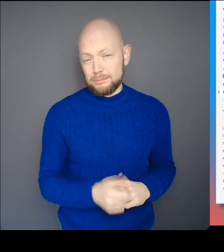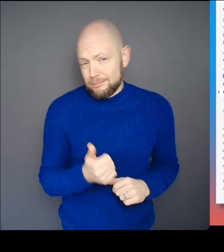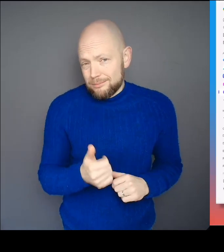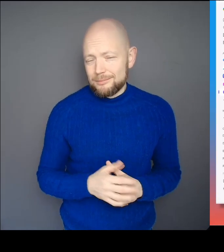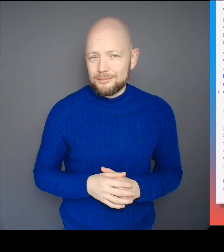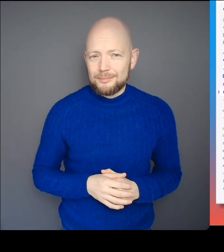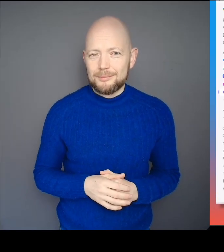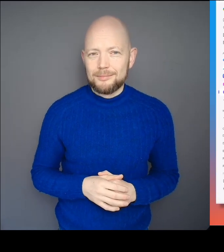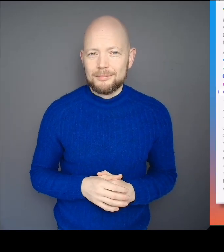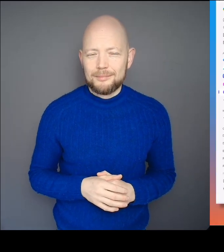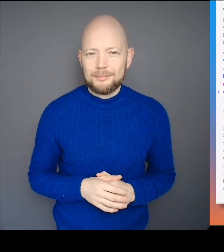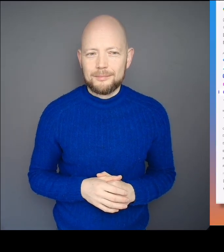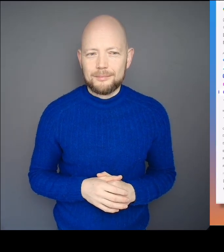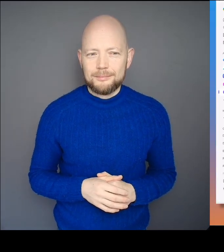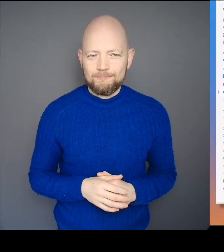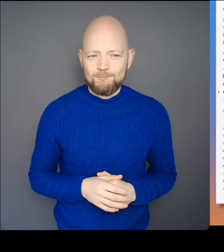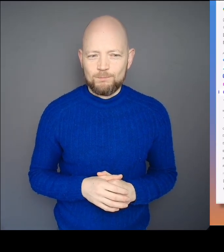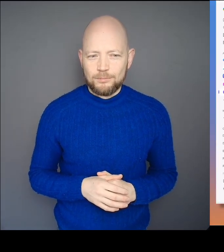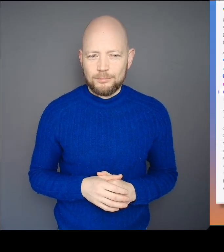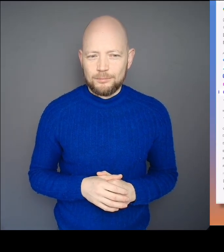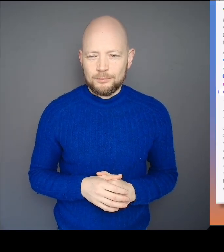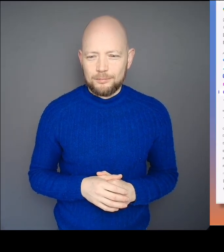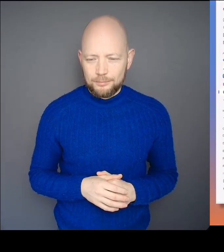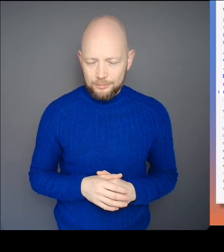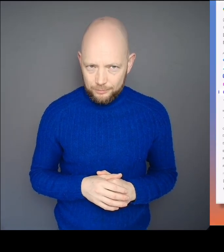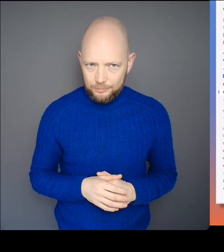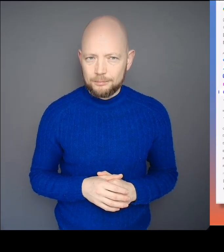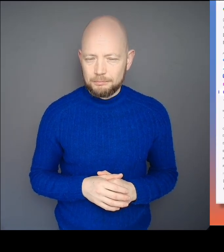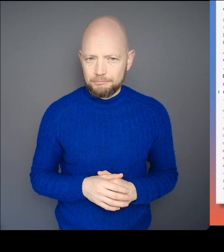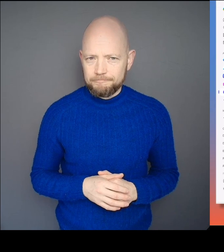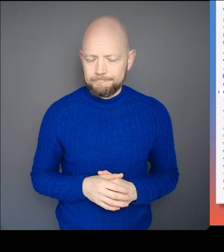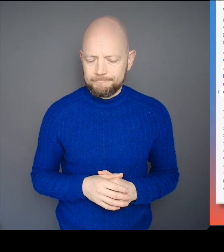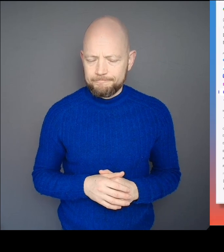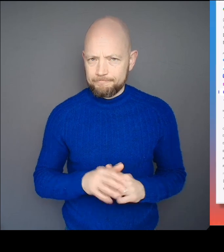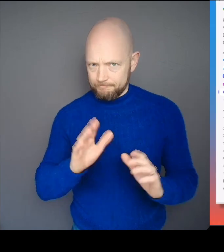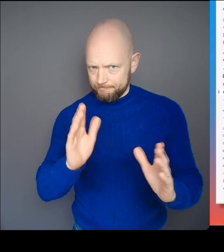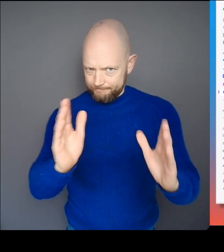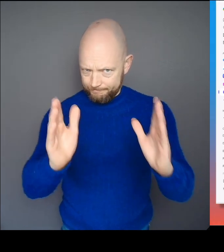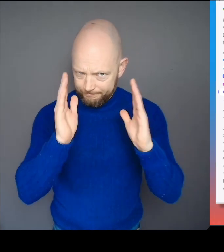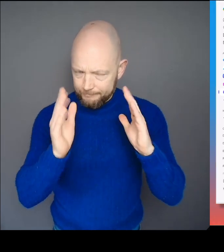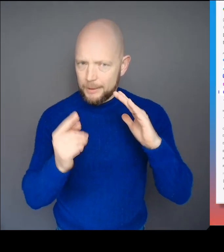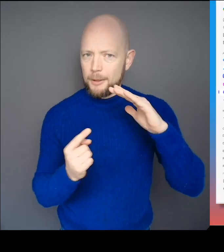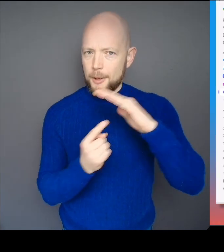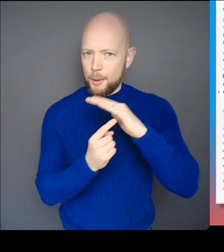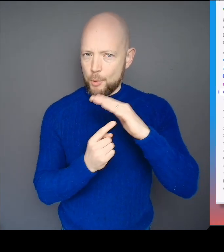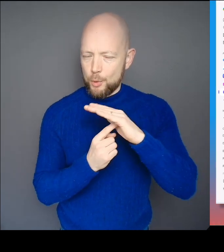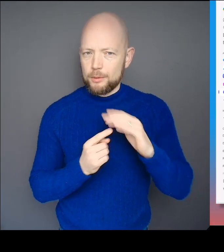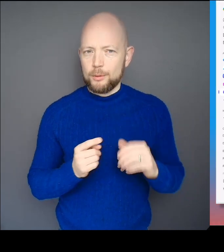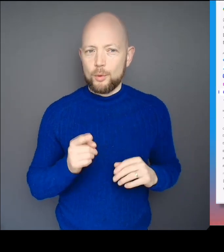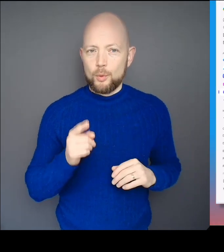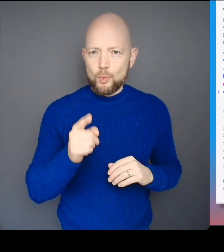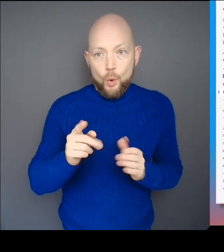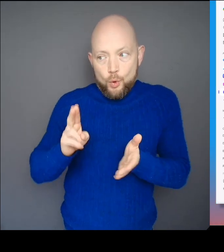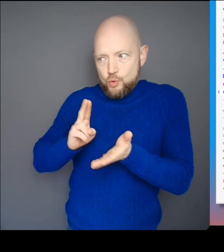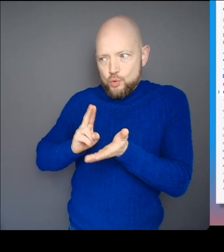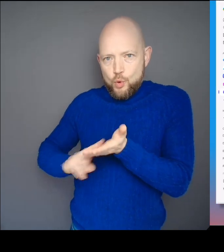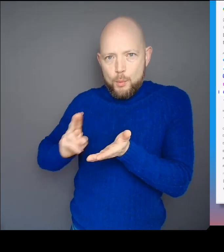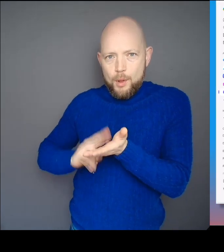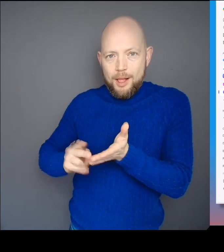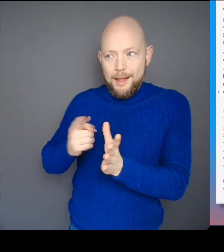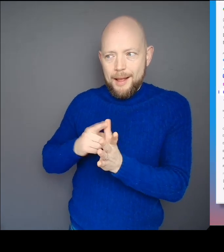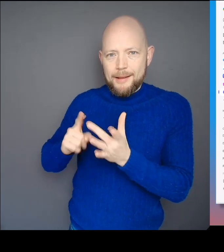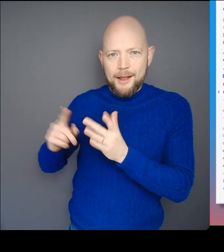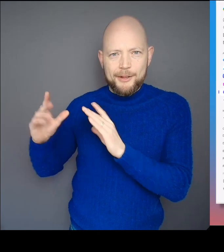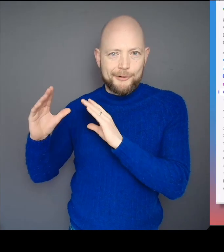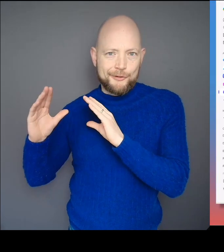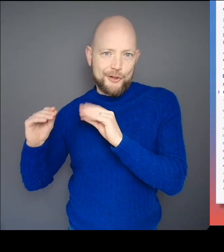writes the instructions for you is a pretty good way to go. Now, with knowledge, this is really important because when you are in your main